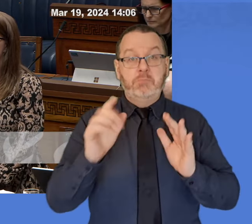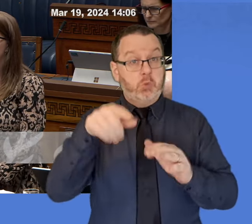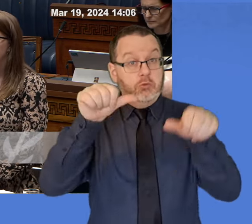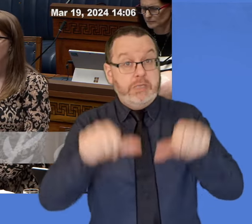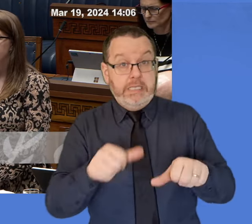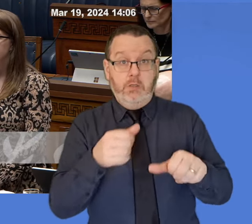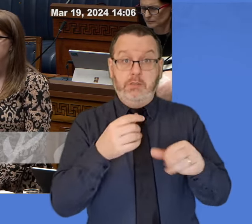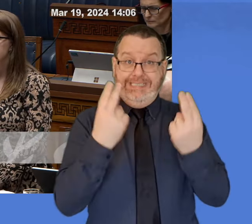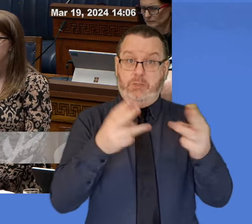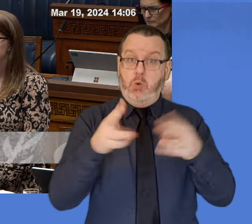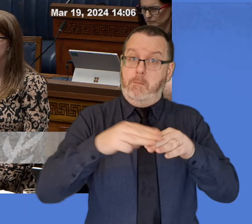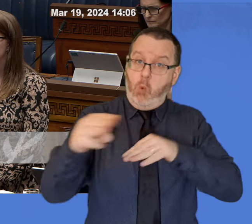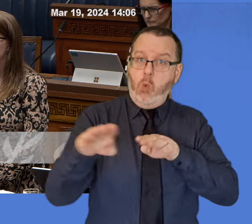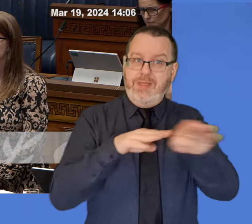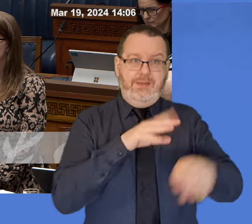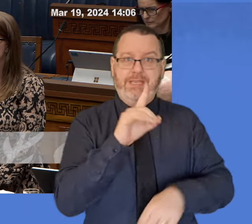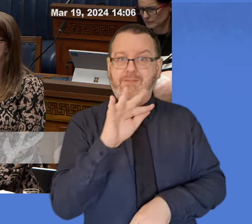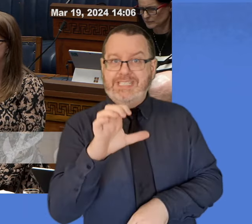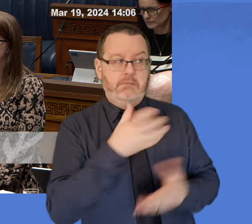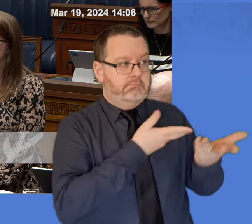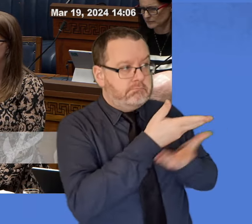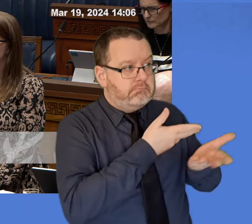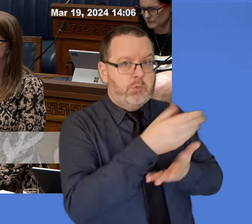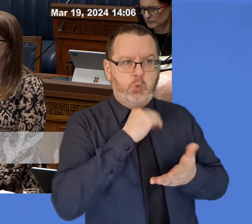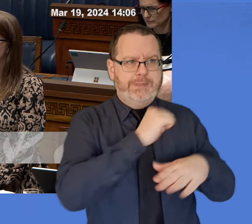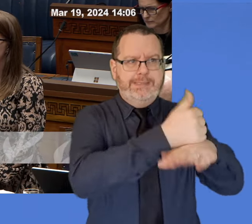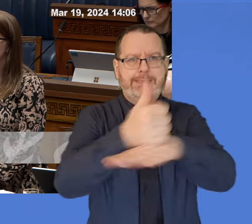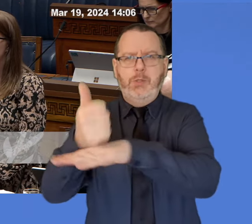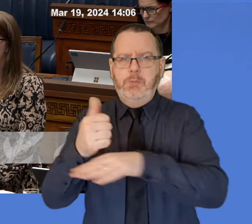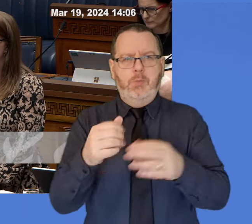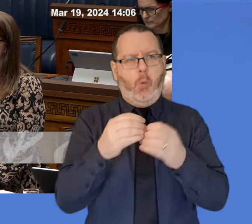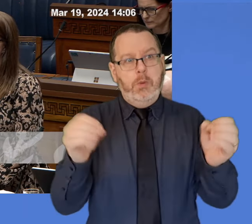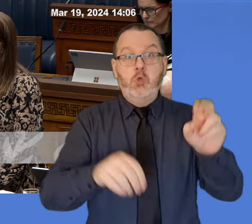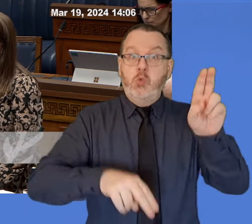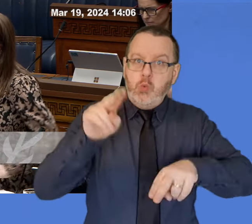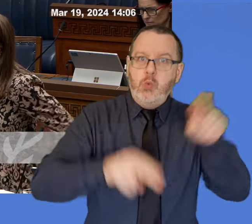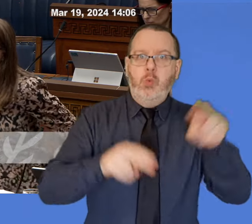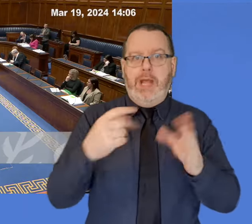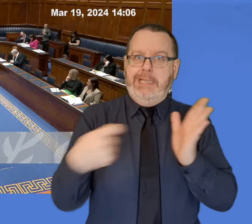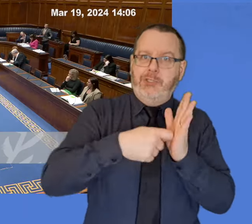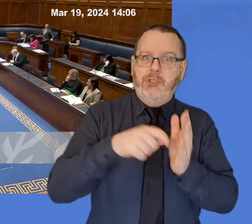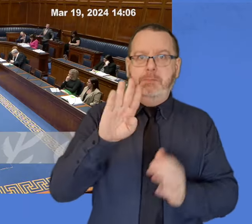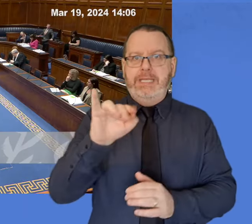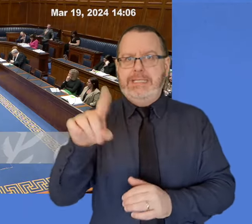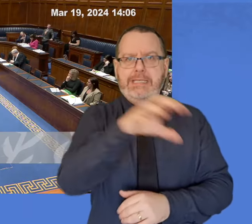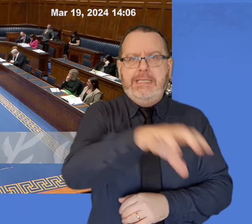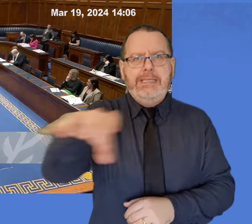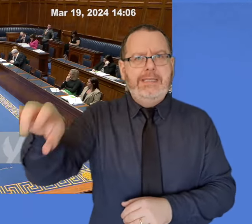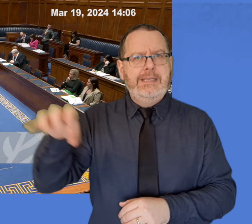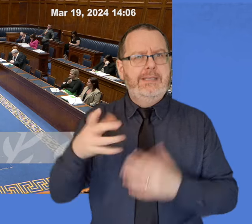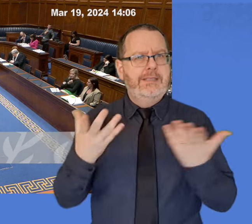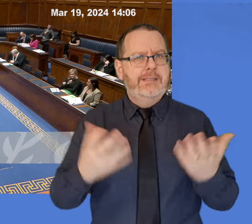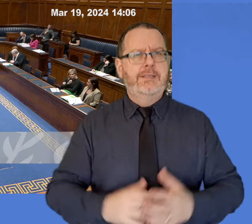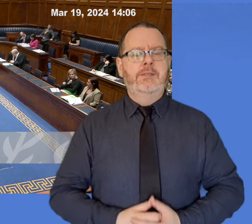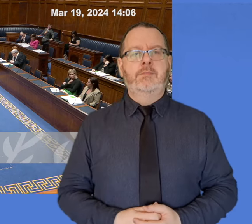Communities regarding the establishment of additional business improvement districts to add to our local economies? Minister. Well,